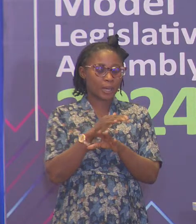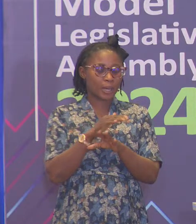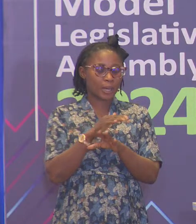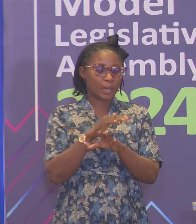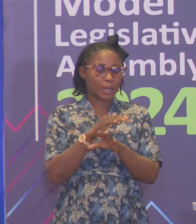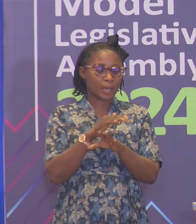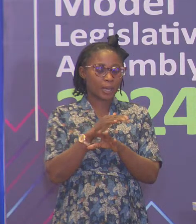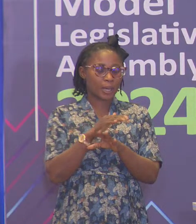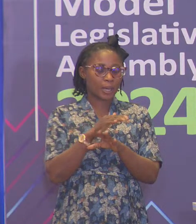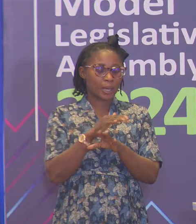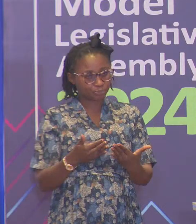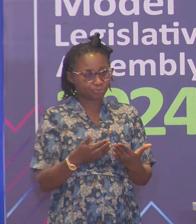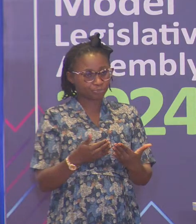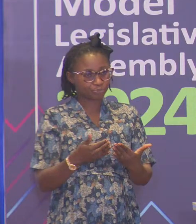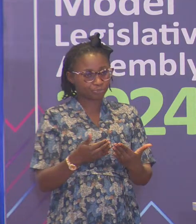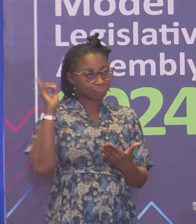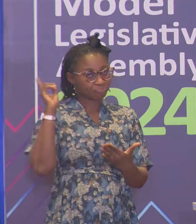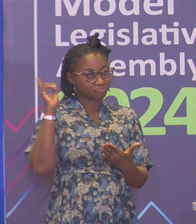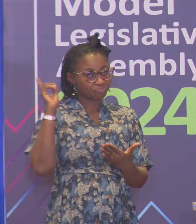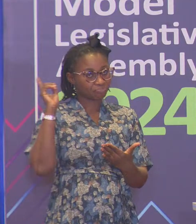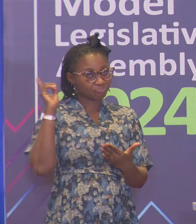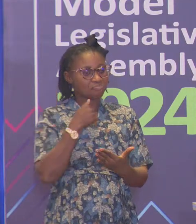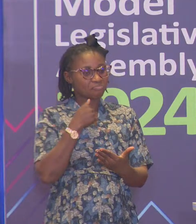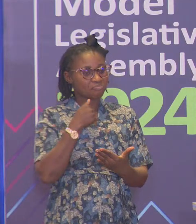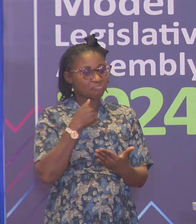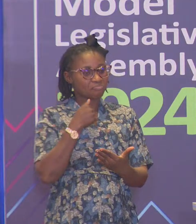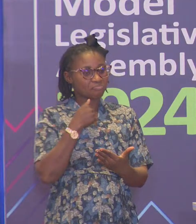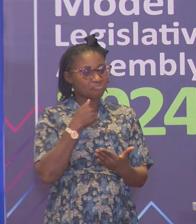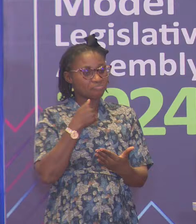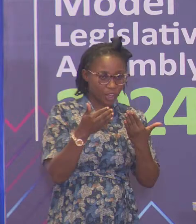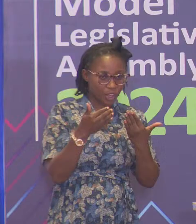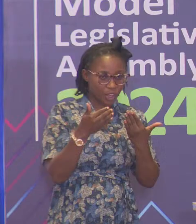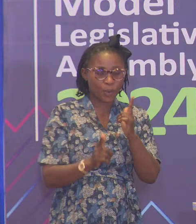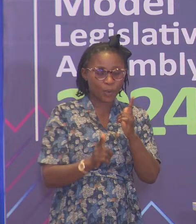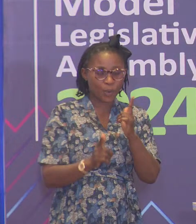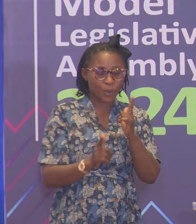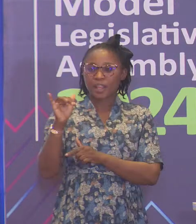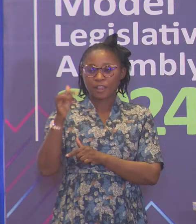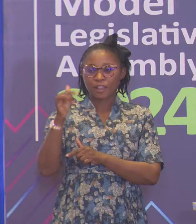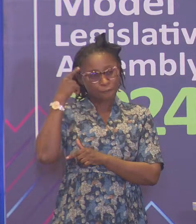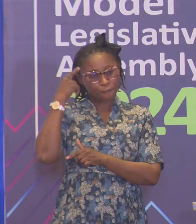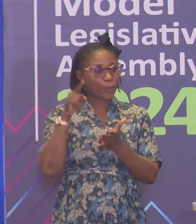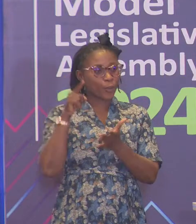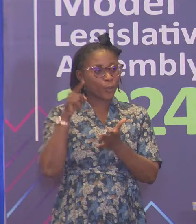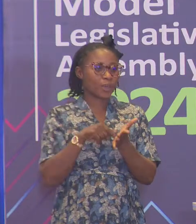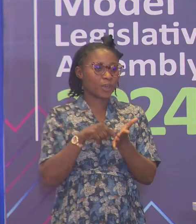He said, I should thank you immensely for this,